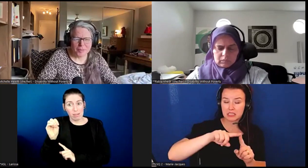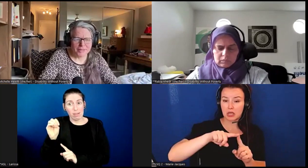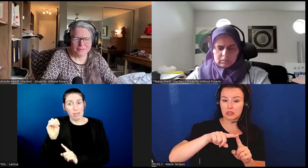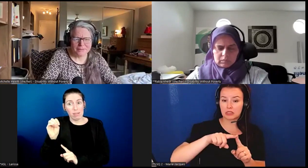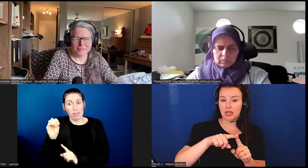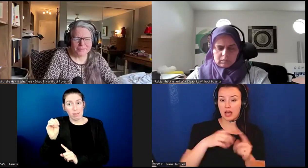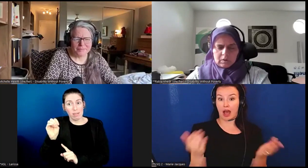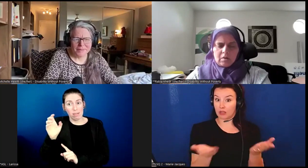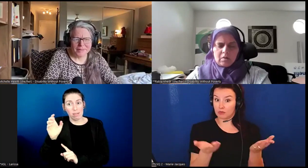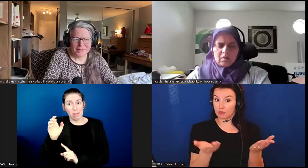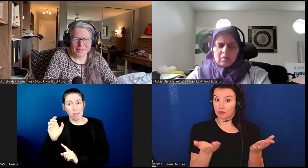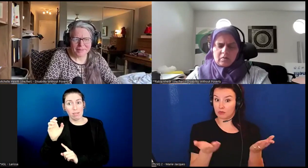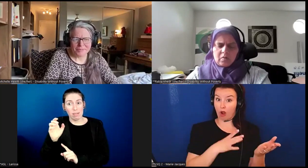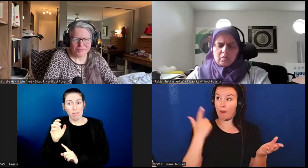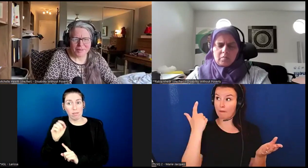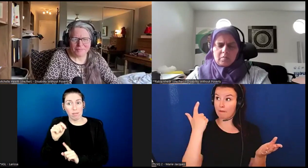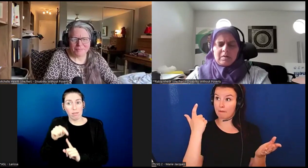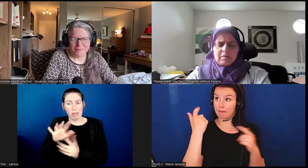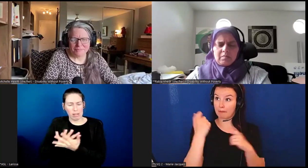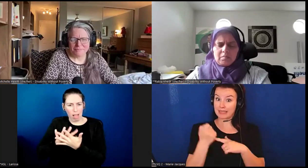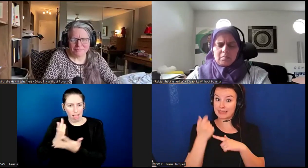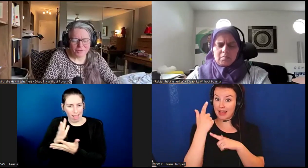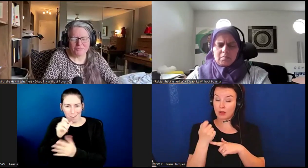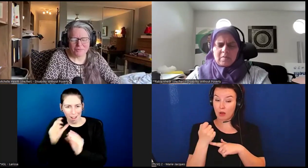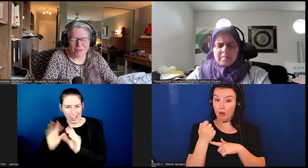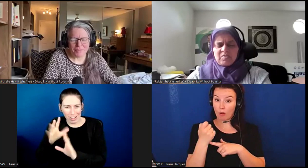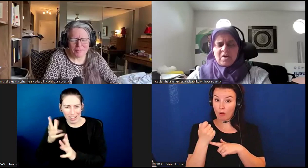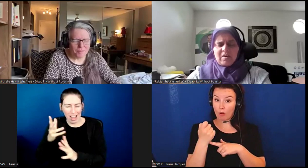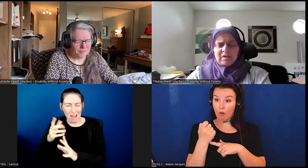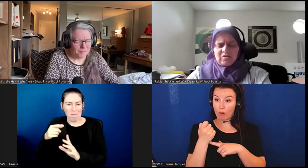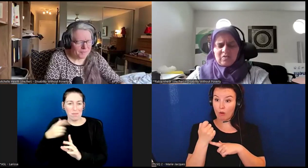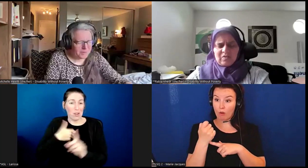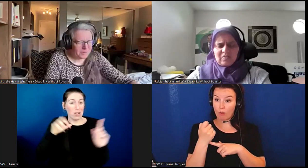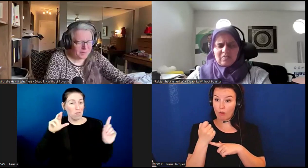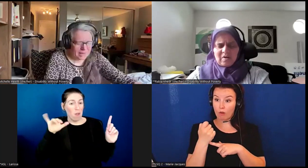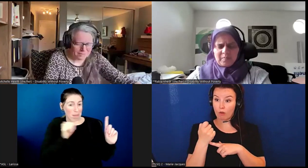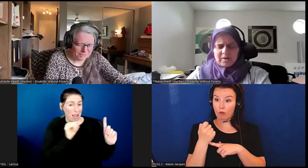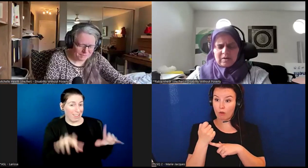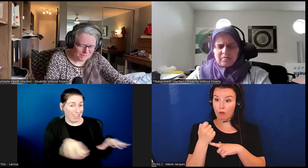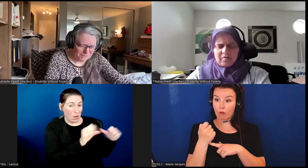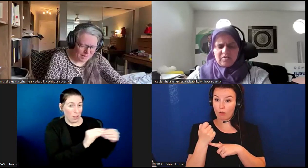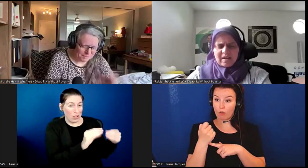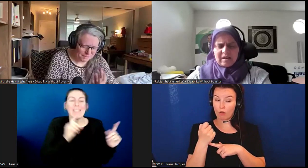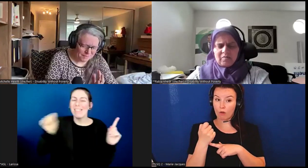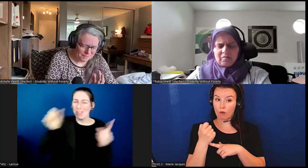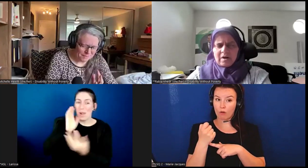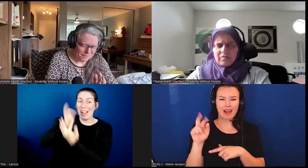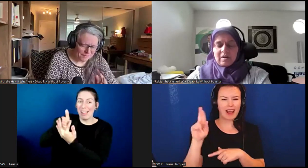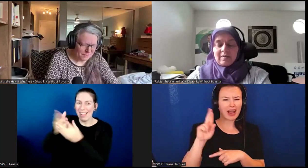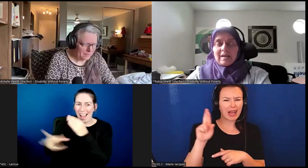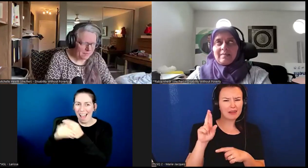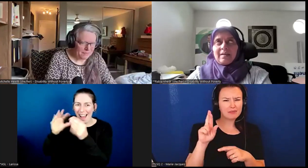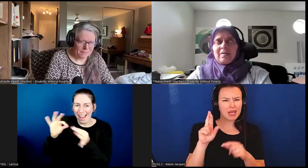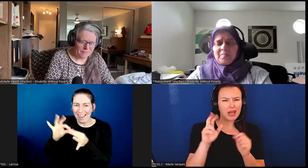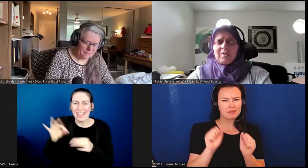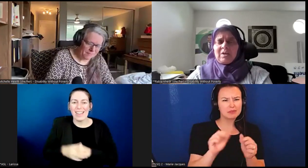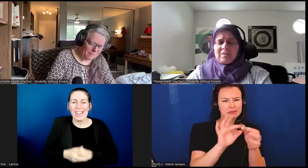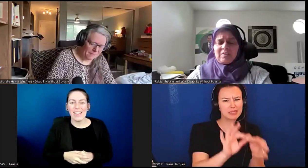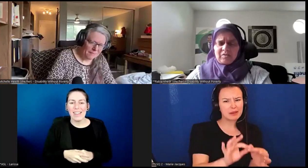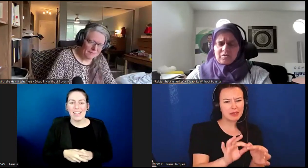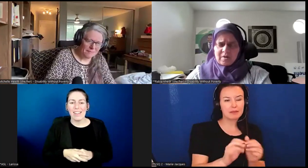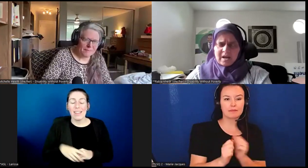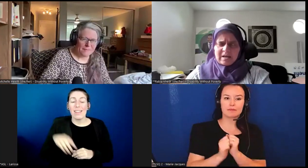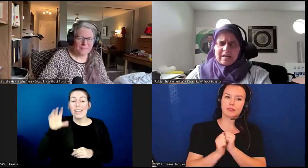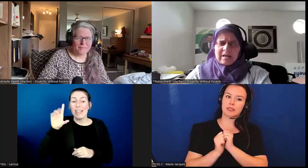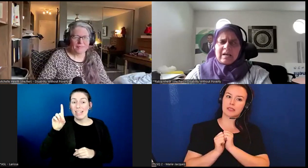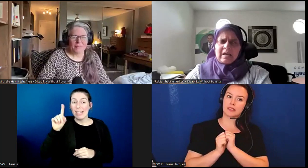should be. I'm sure. So maybe Go on, maybe Rabia. Michelle, I can just Yeah, jump in here for a yeah. second. What I was going to say is the disability